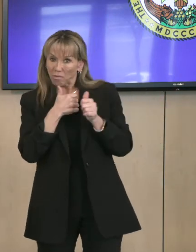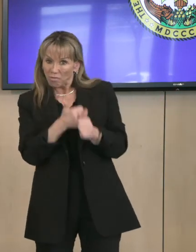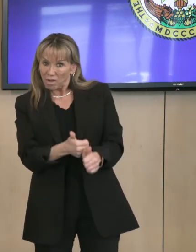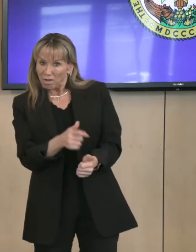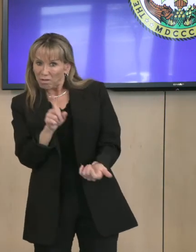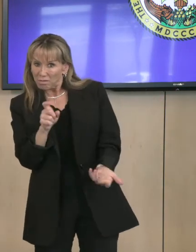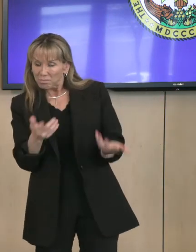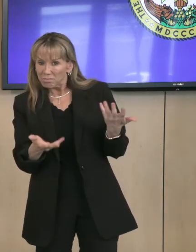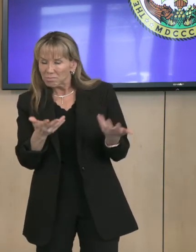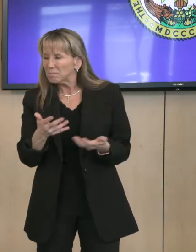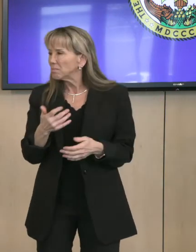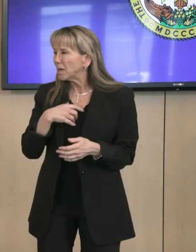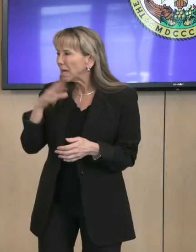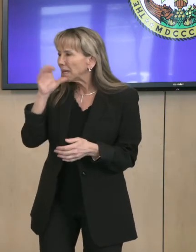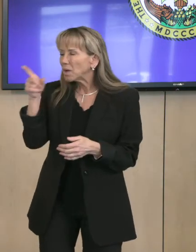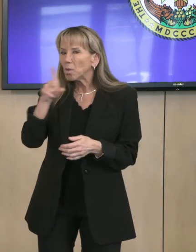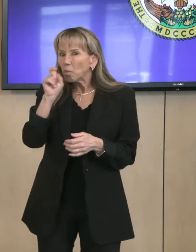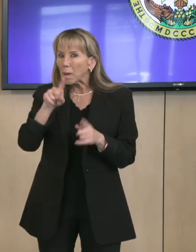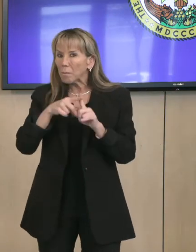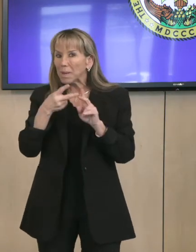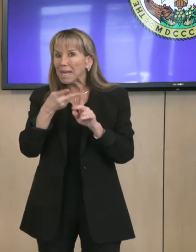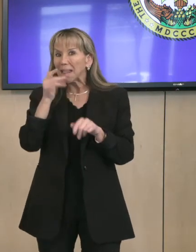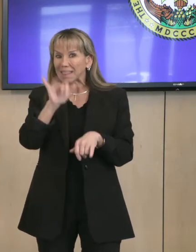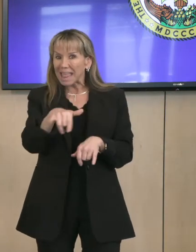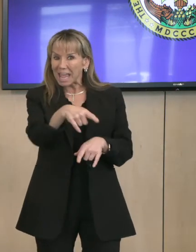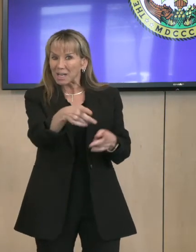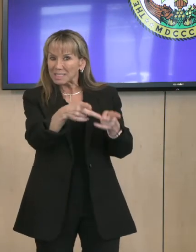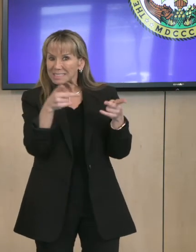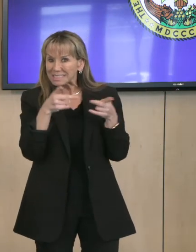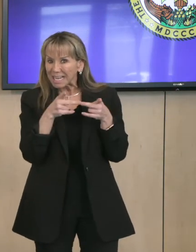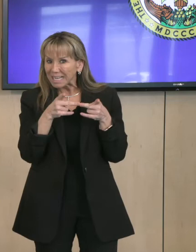I guess the question means specifically at that site.